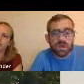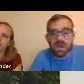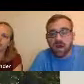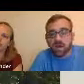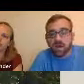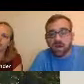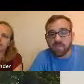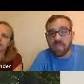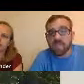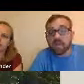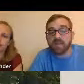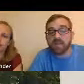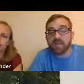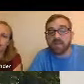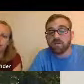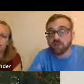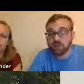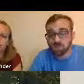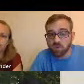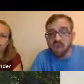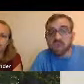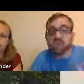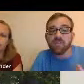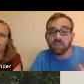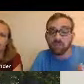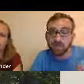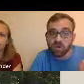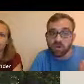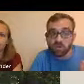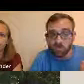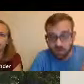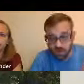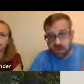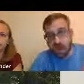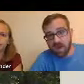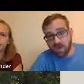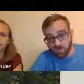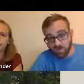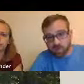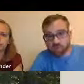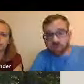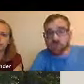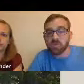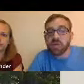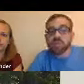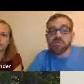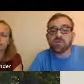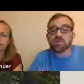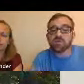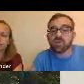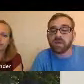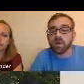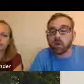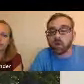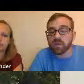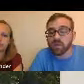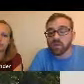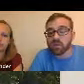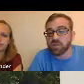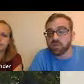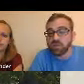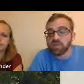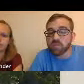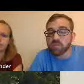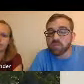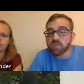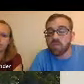culture. And that's the way that the intercultural communications course and the orientation